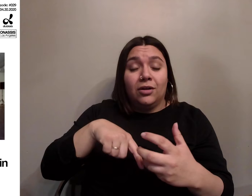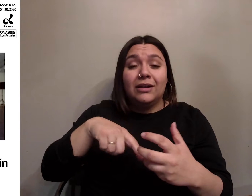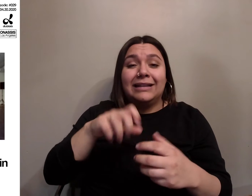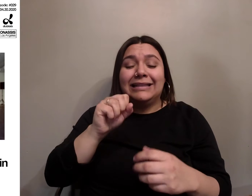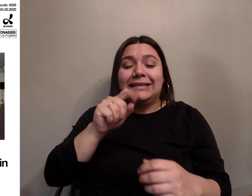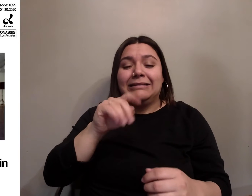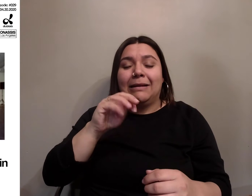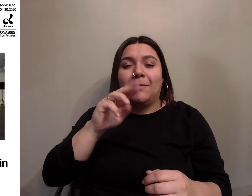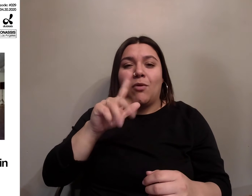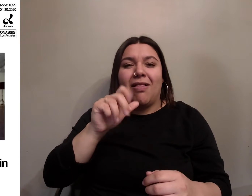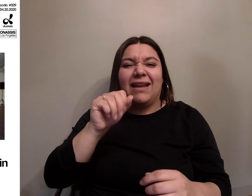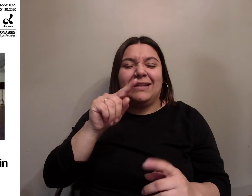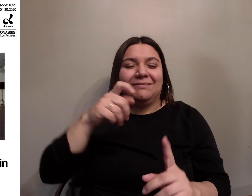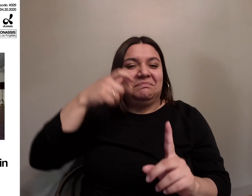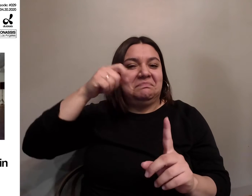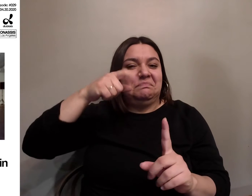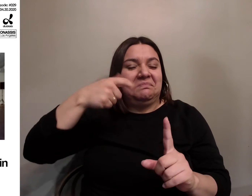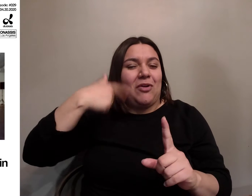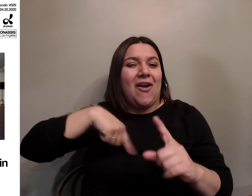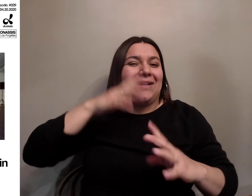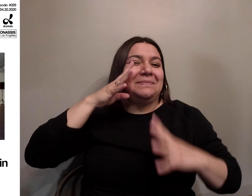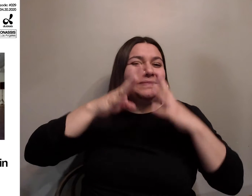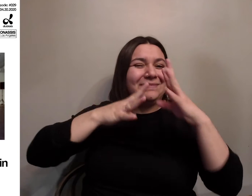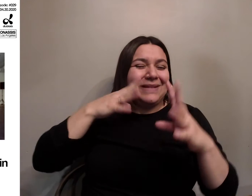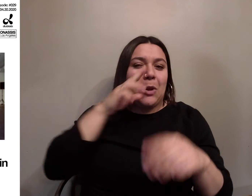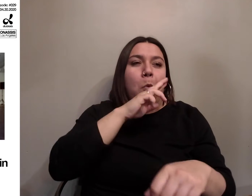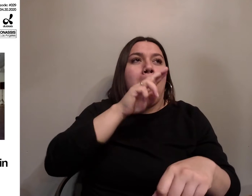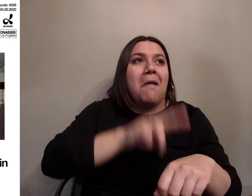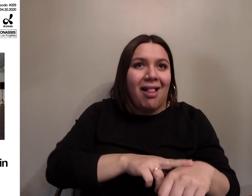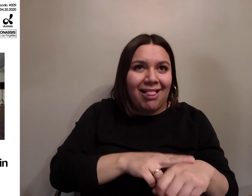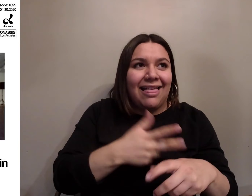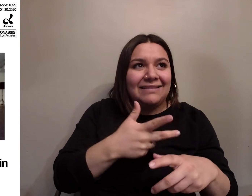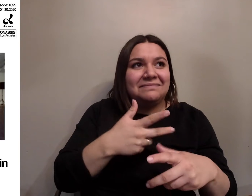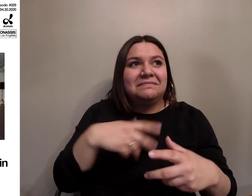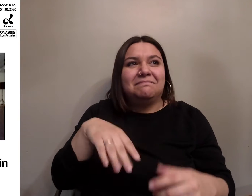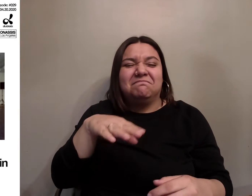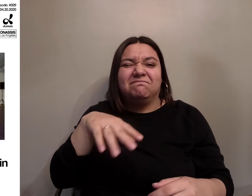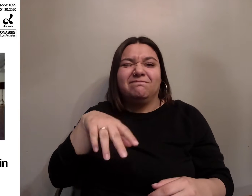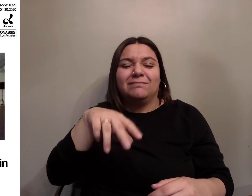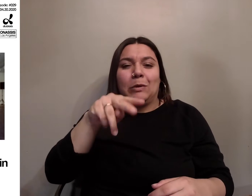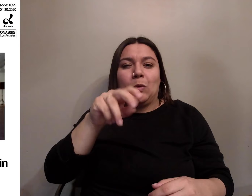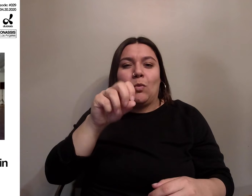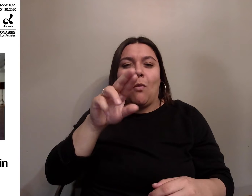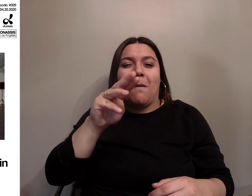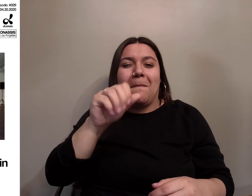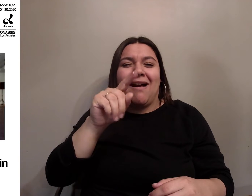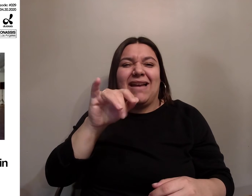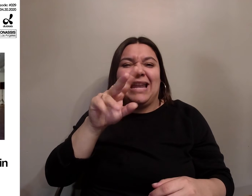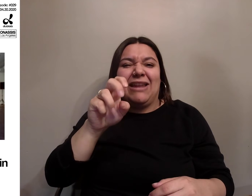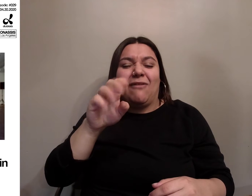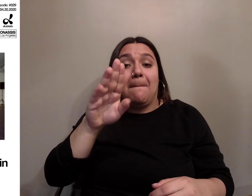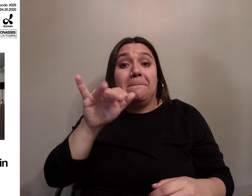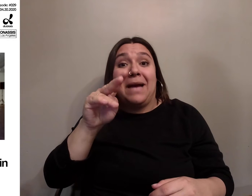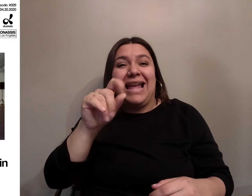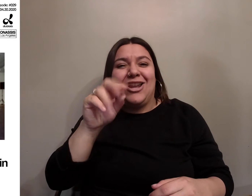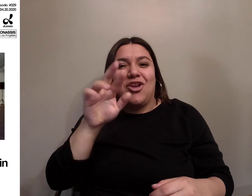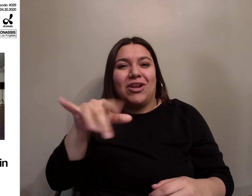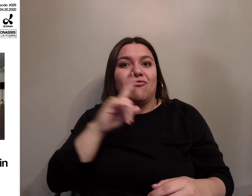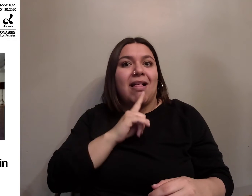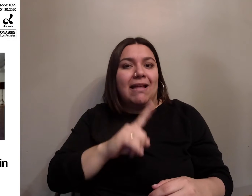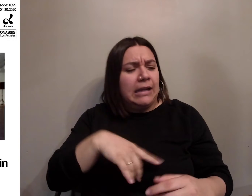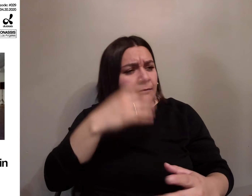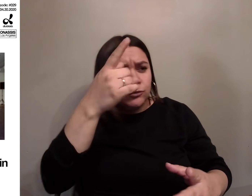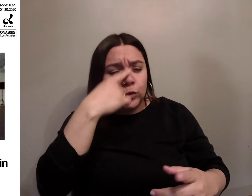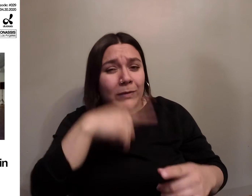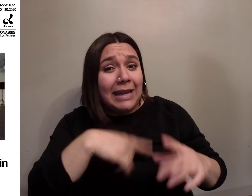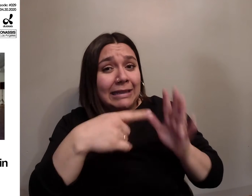our current normative binary reality. Give me an example.